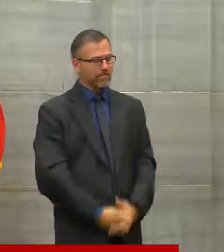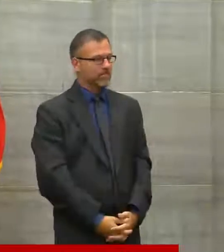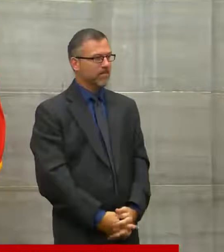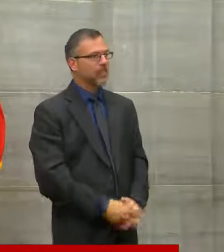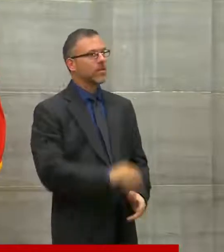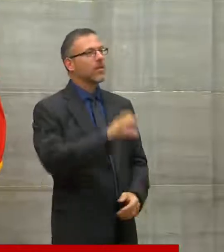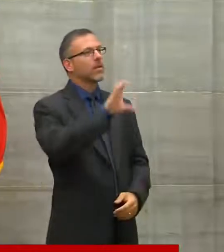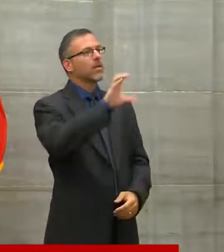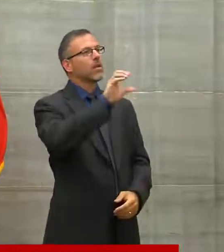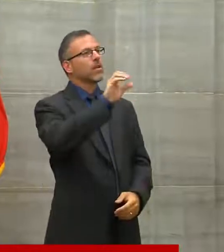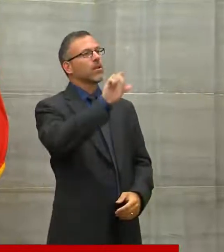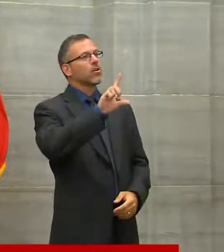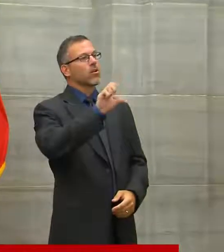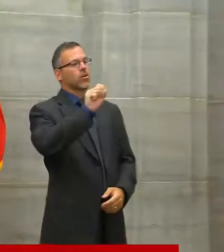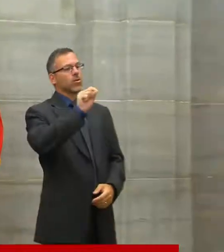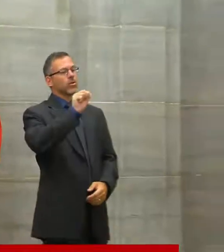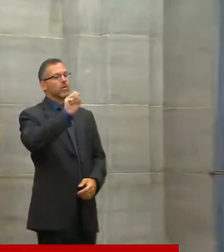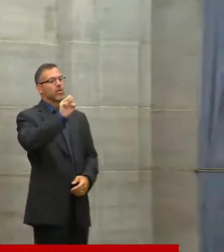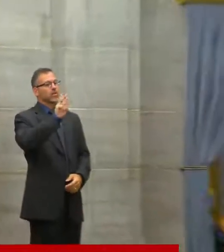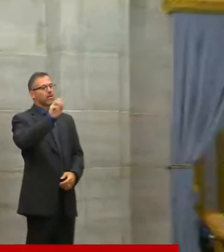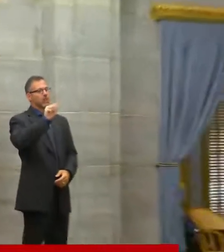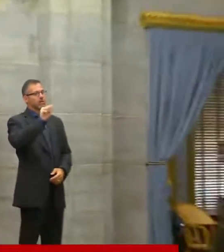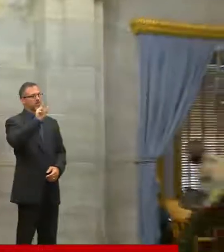Colonel Stewart.